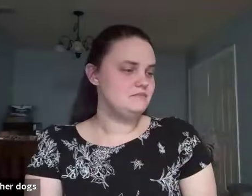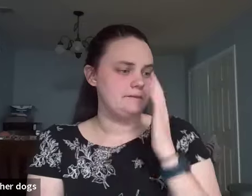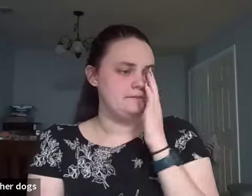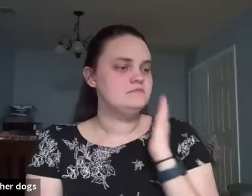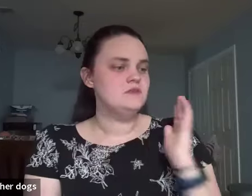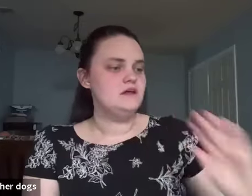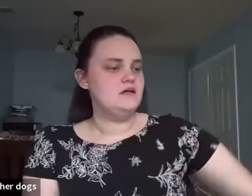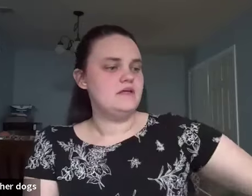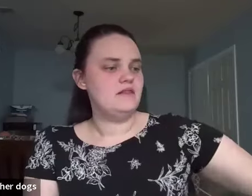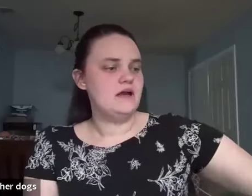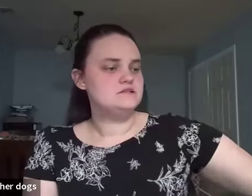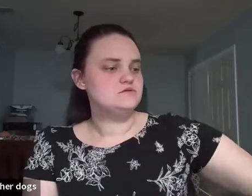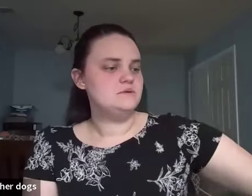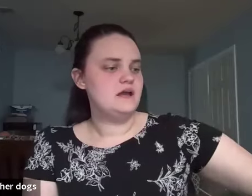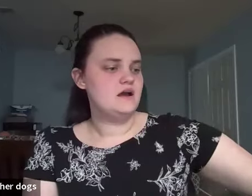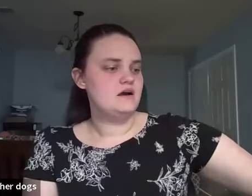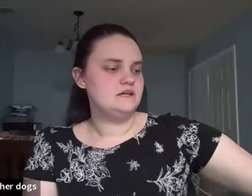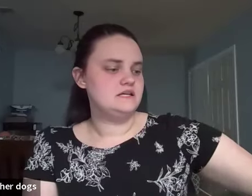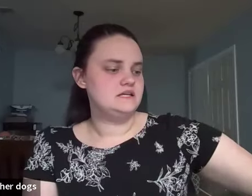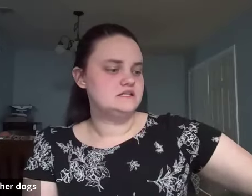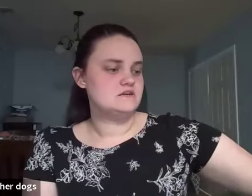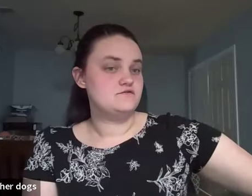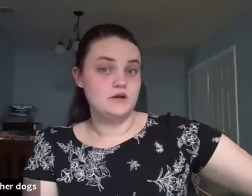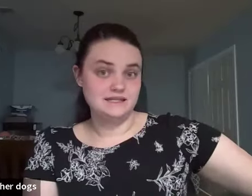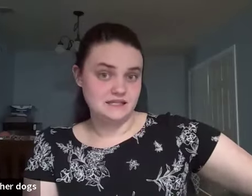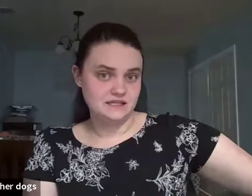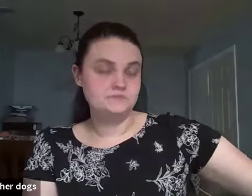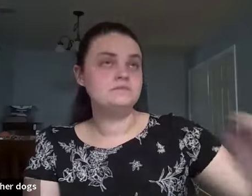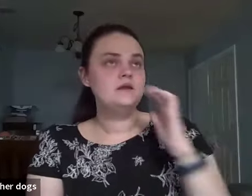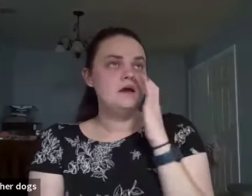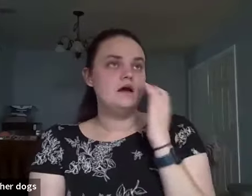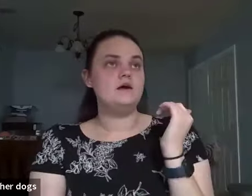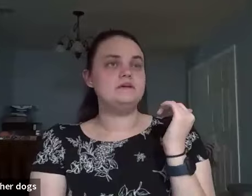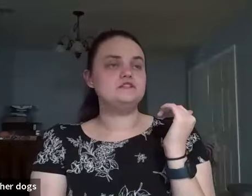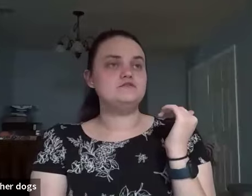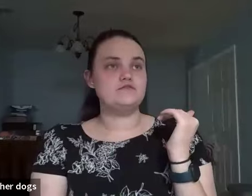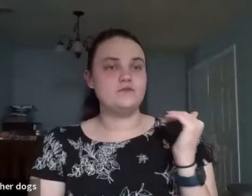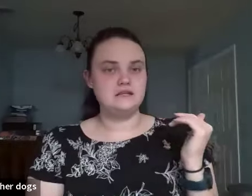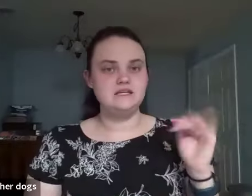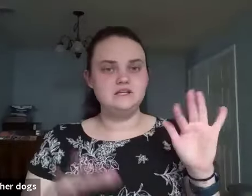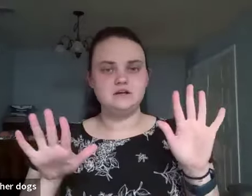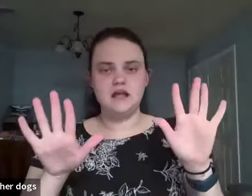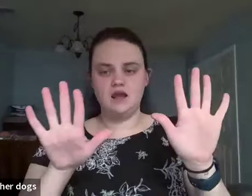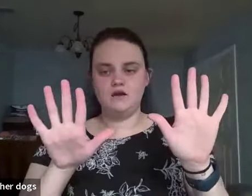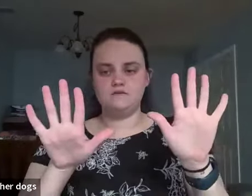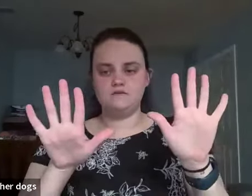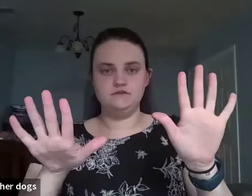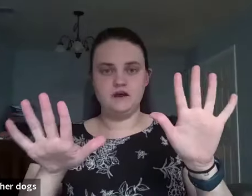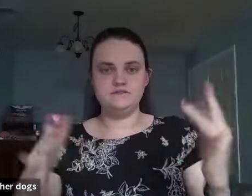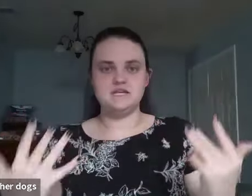Okay. The last one we have is friendly. And so for friendly, you're gonna have two fives